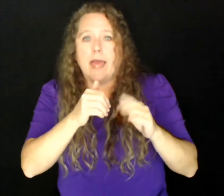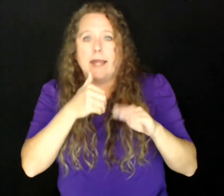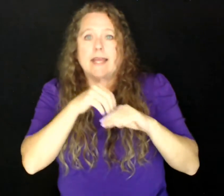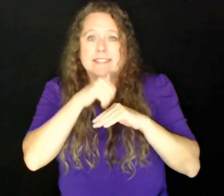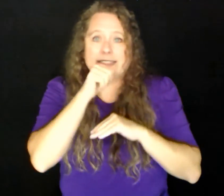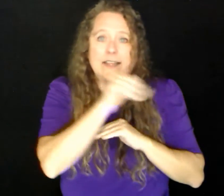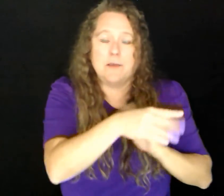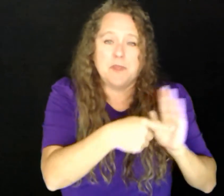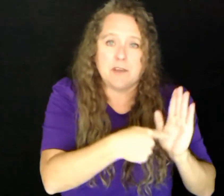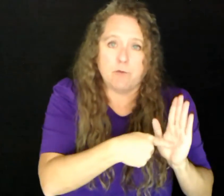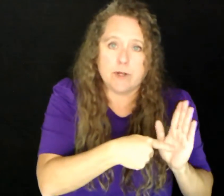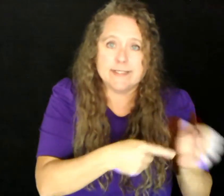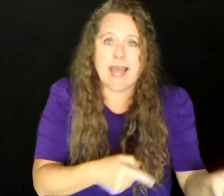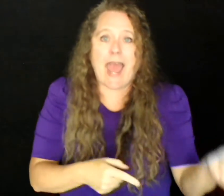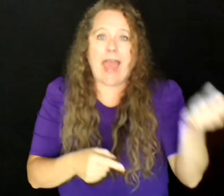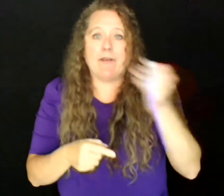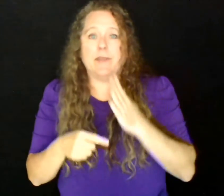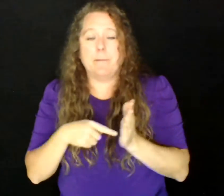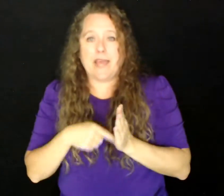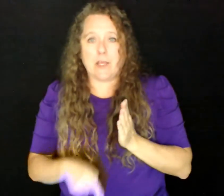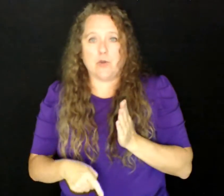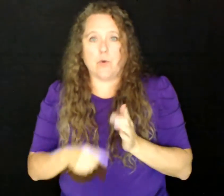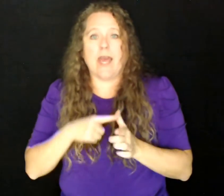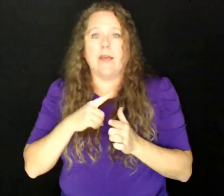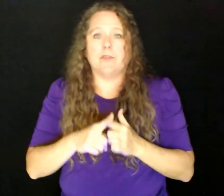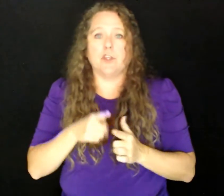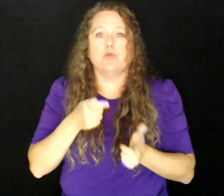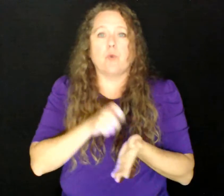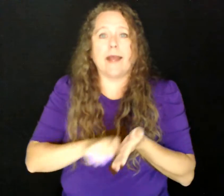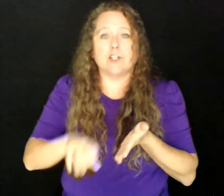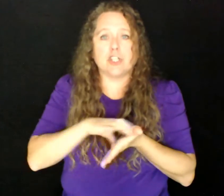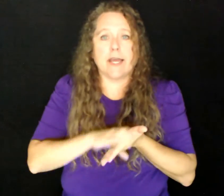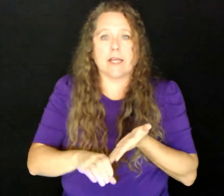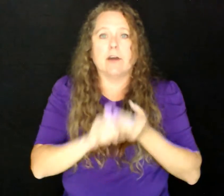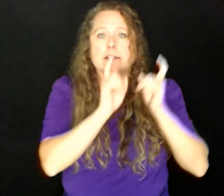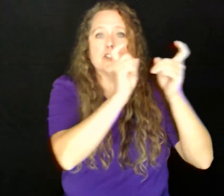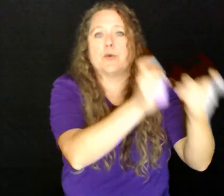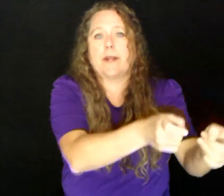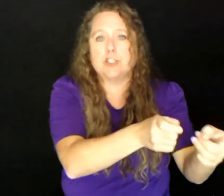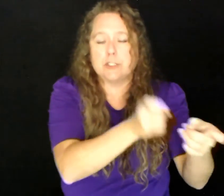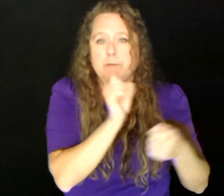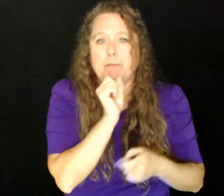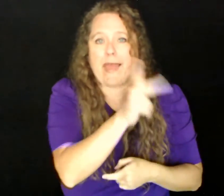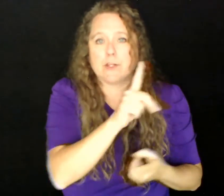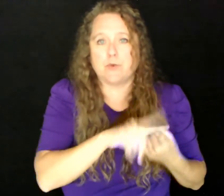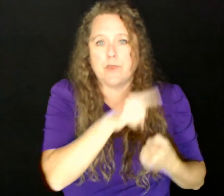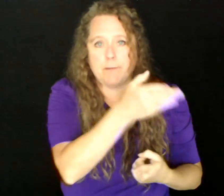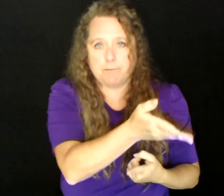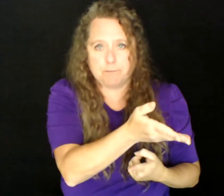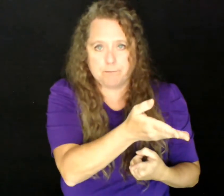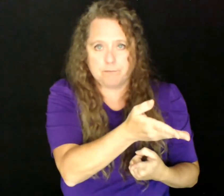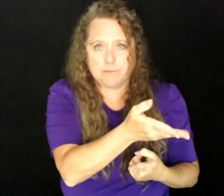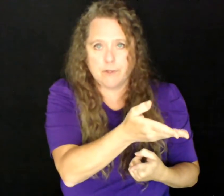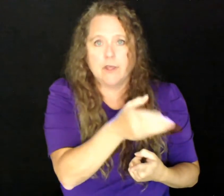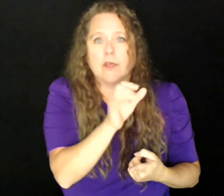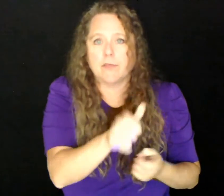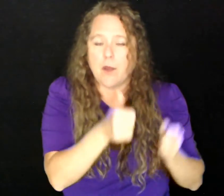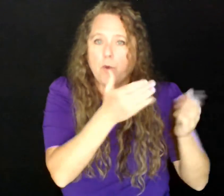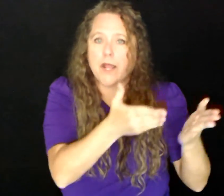ahead and send them the invoice, have them pay you, and then you write a check as a donation back to them. That way